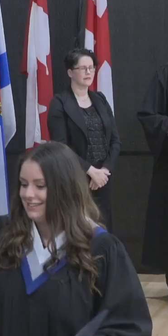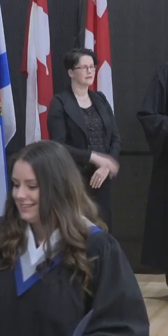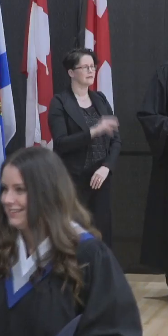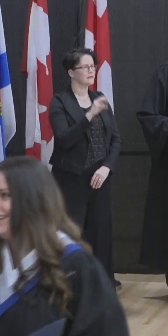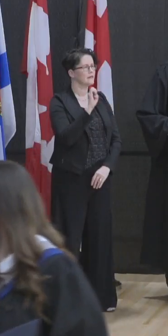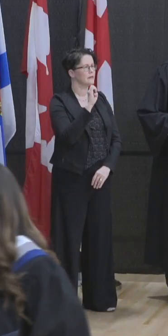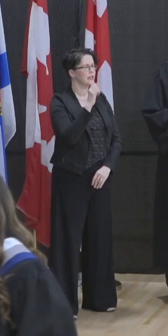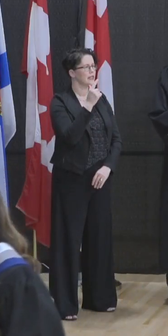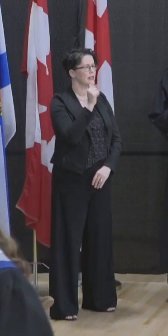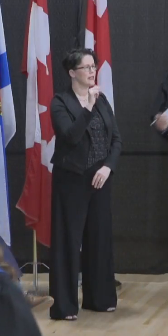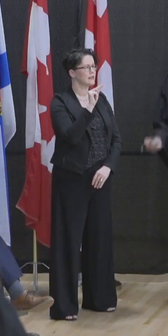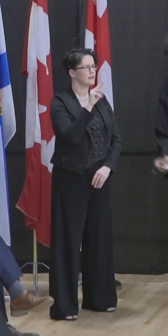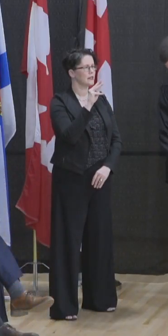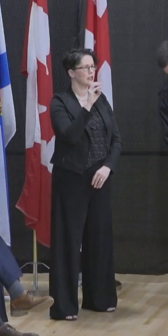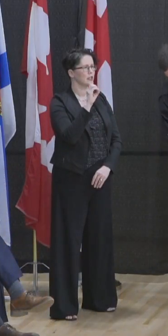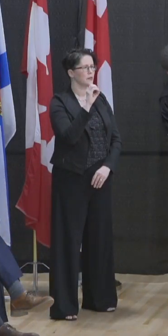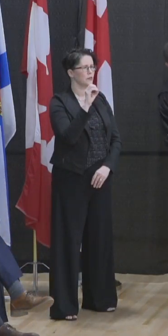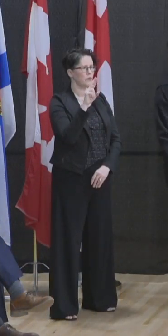Megan Moore.